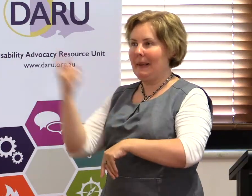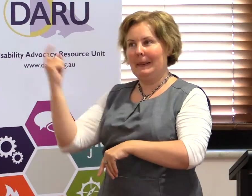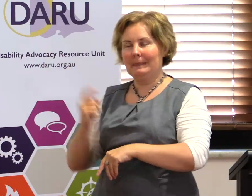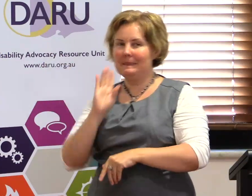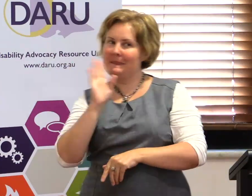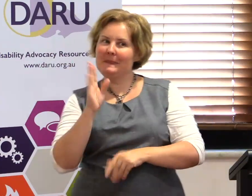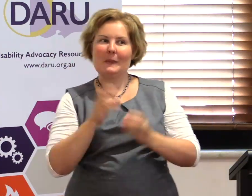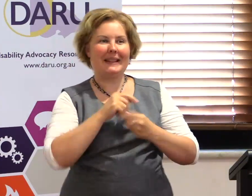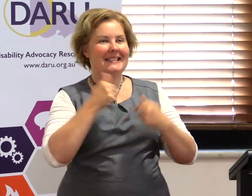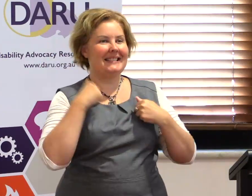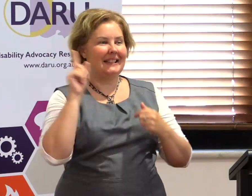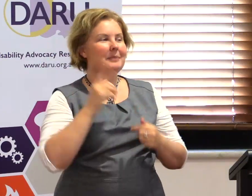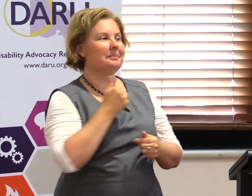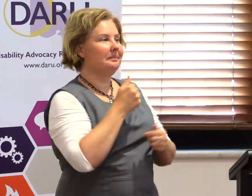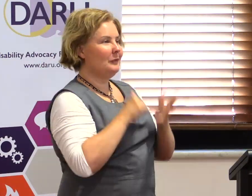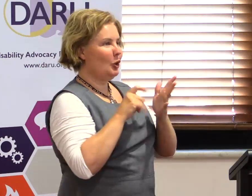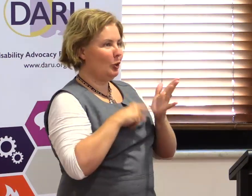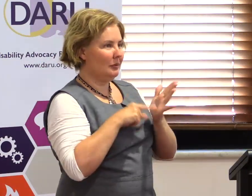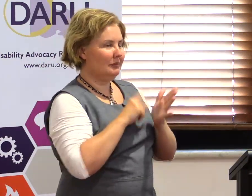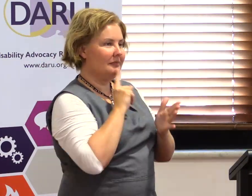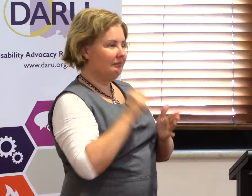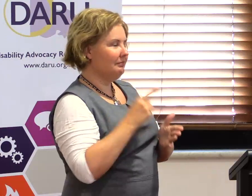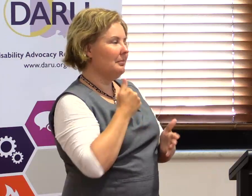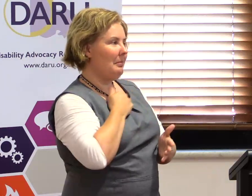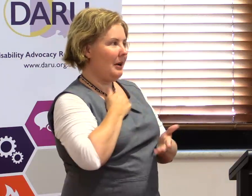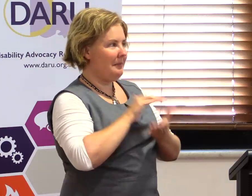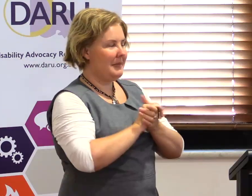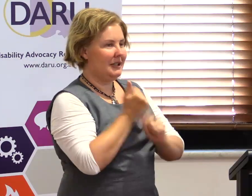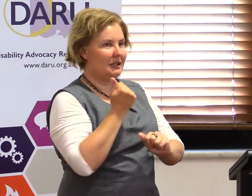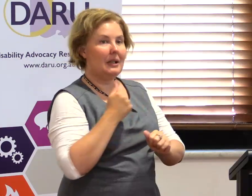you. Okay, we're off for a break now. So